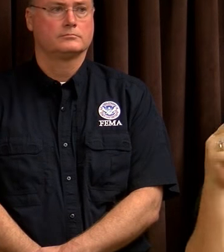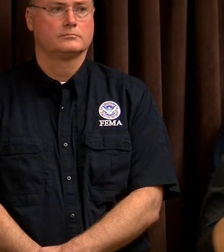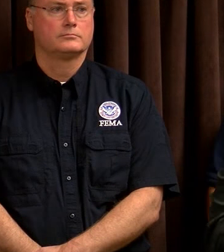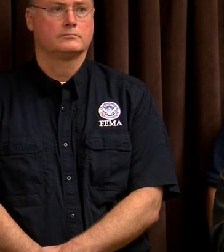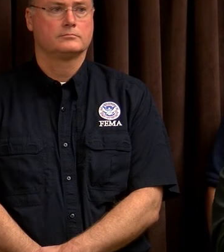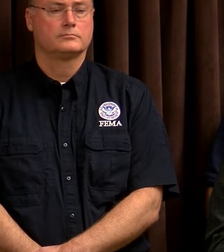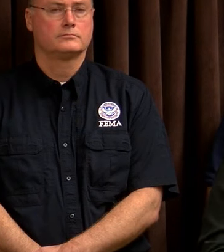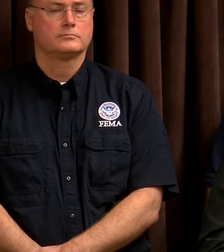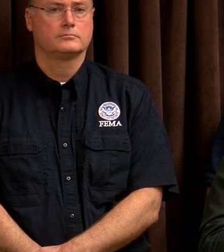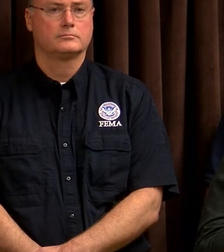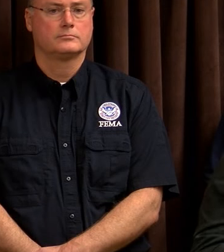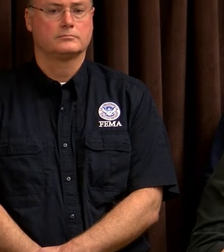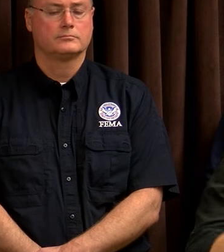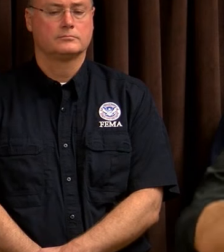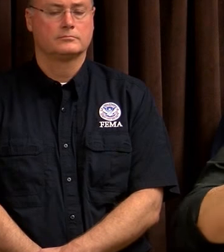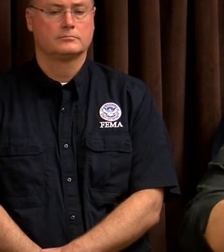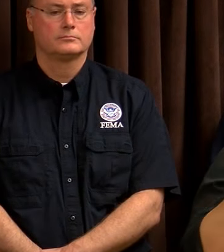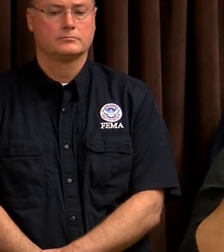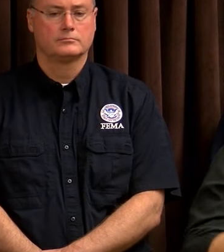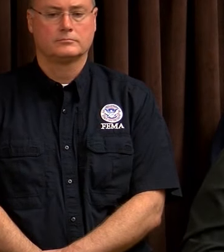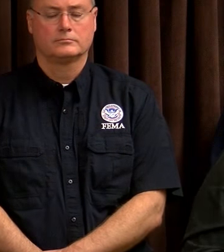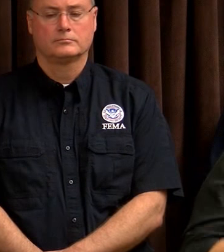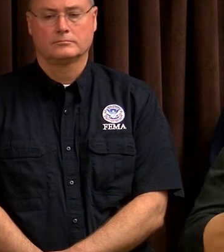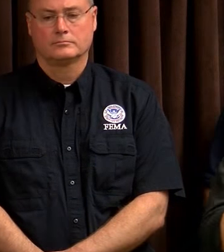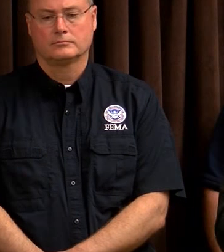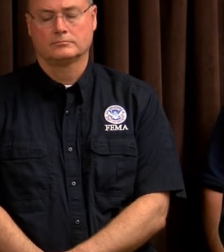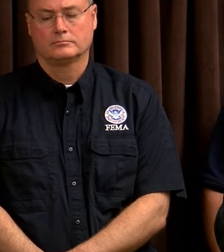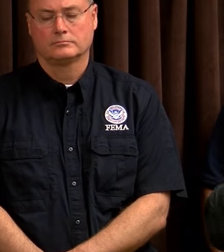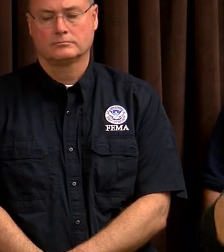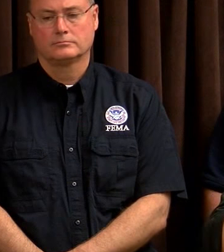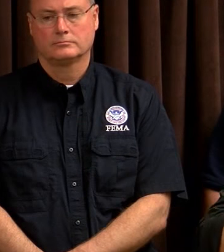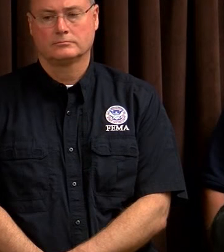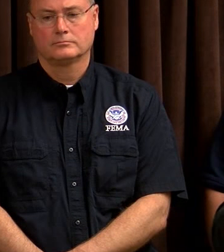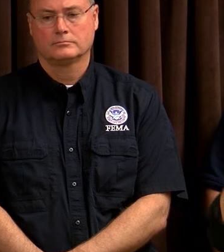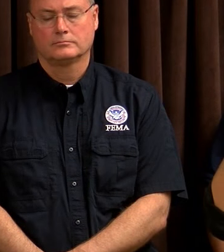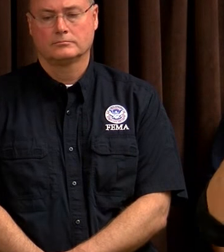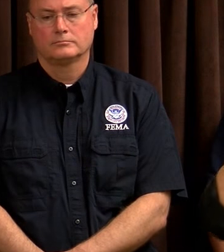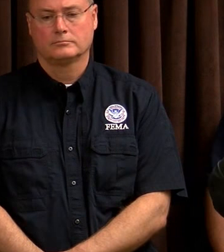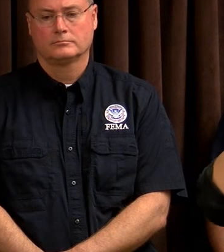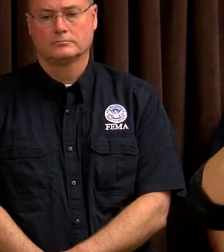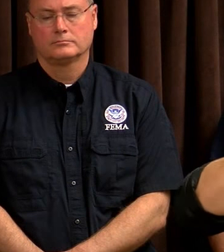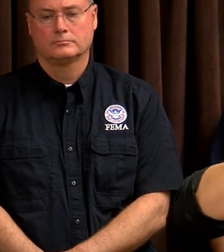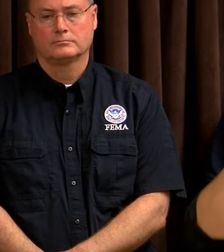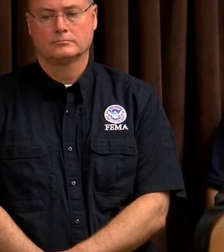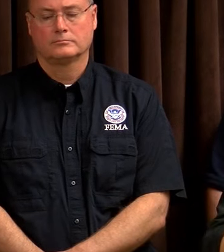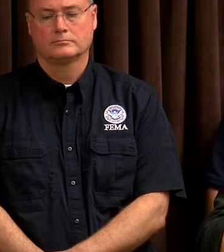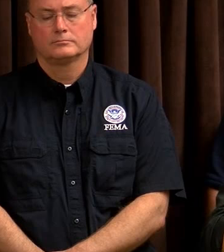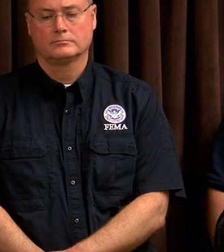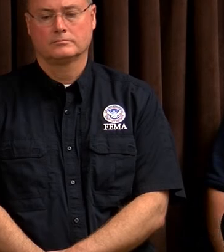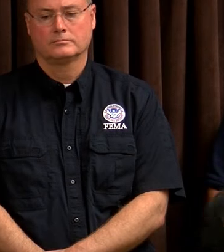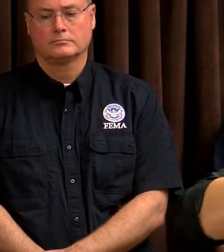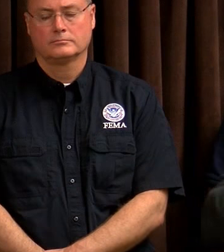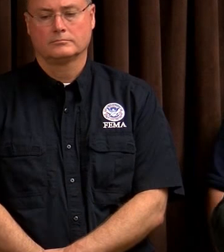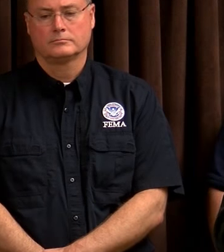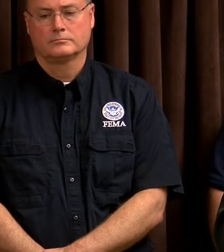immediate needs of the fire. They are now here through the federal designation to help us with the